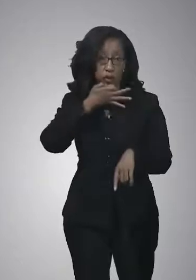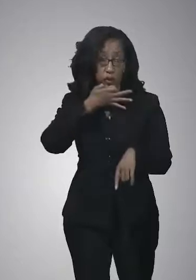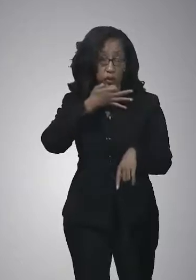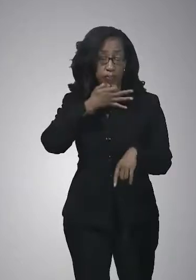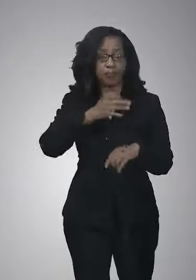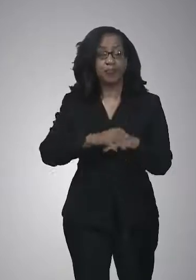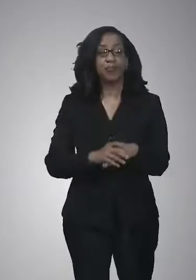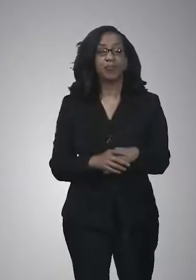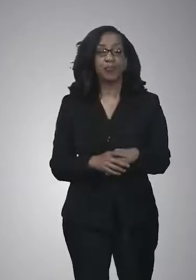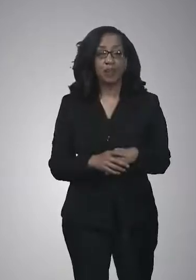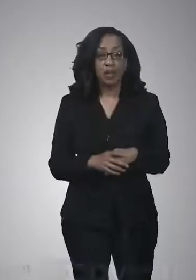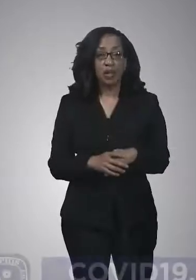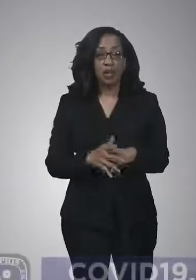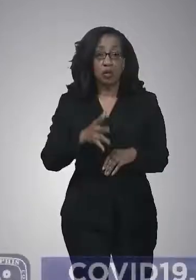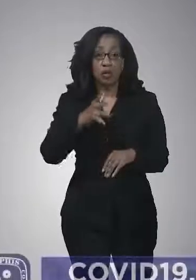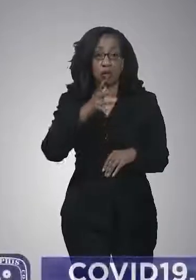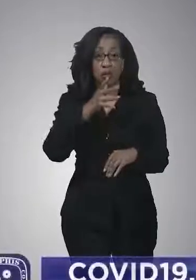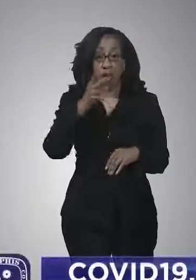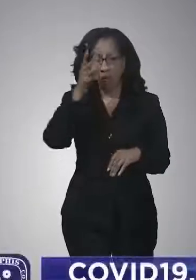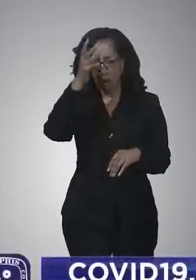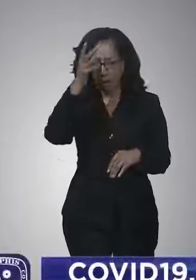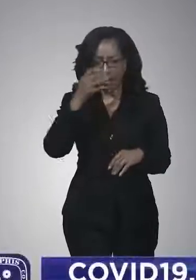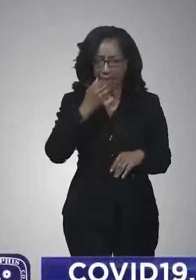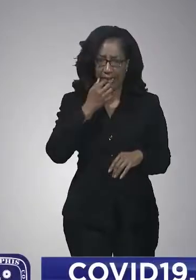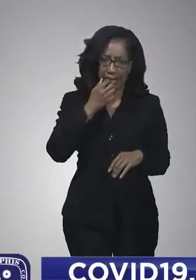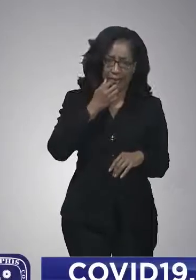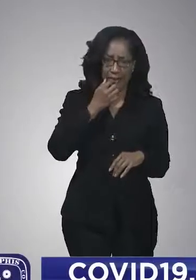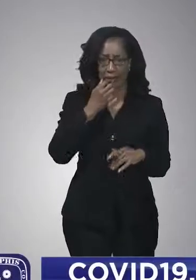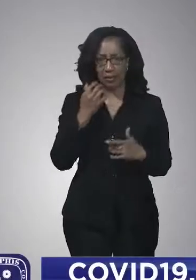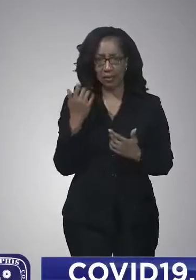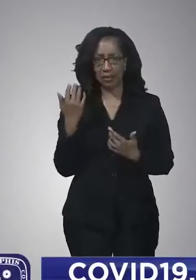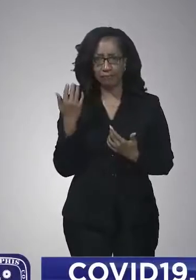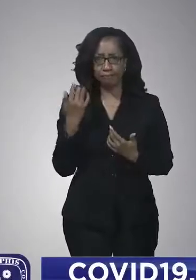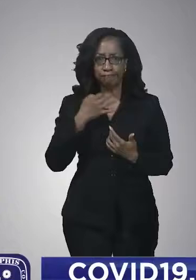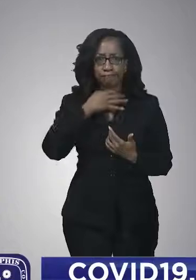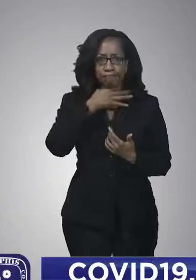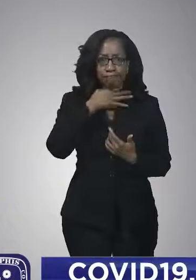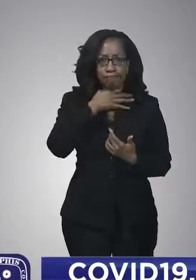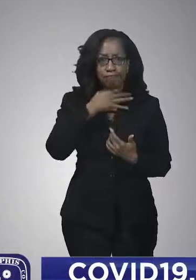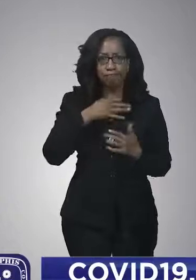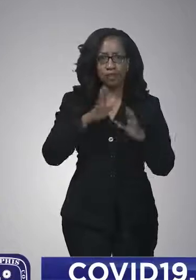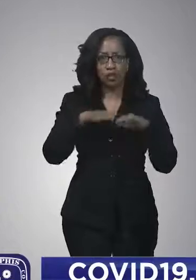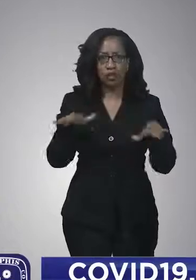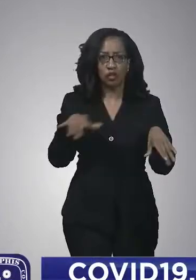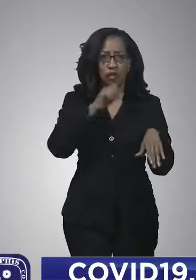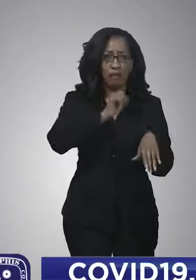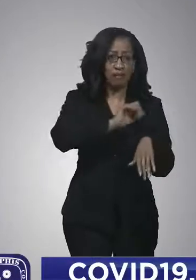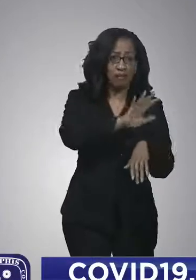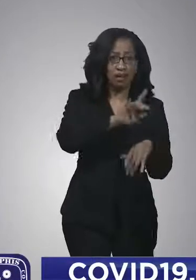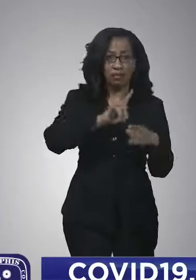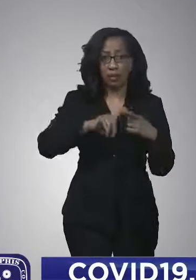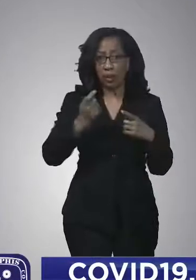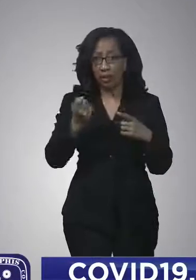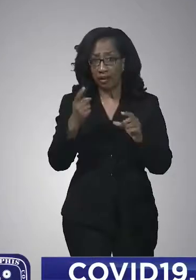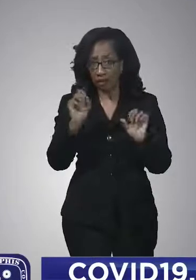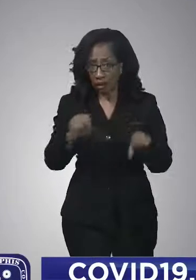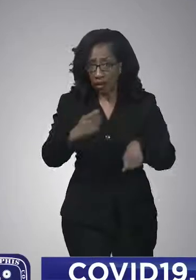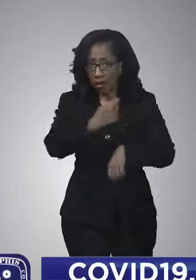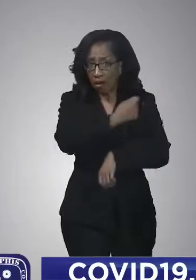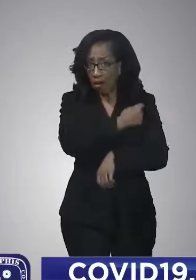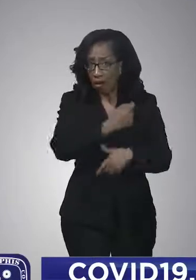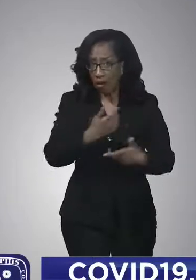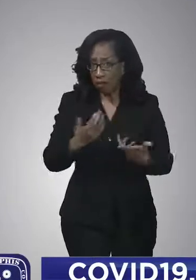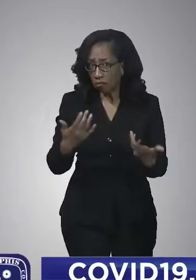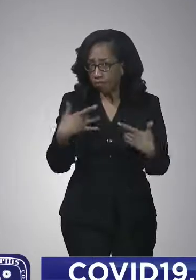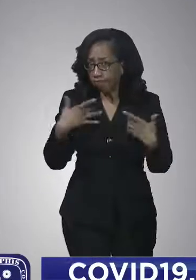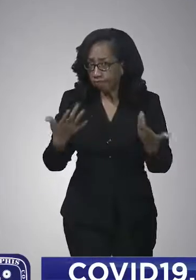so what I can tell parents who are anxiously awaiting being able to get their kids 5 to 11 vaccinated is that Shelby County Health